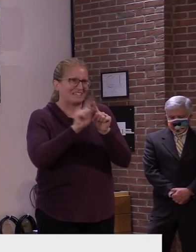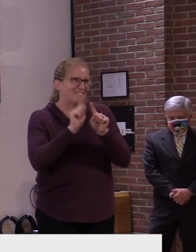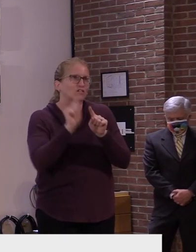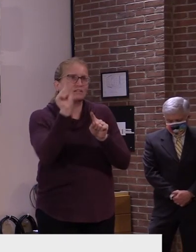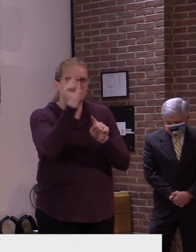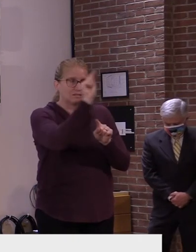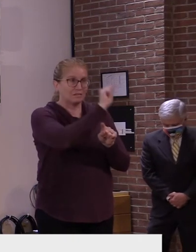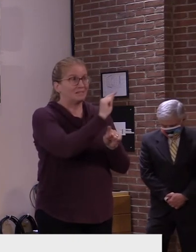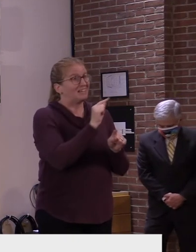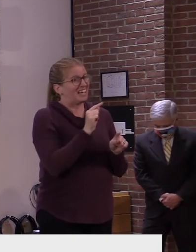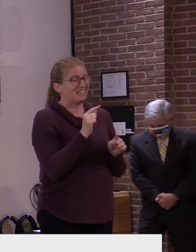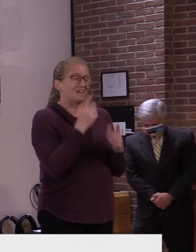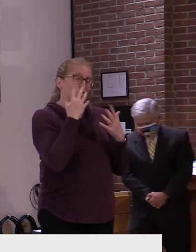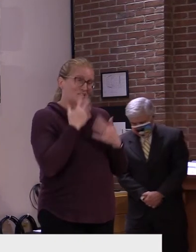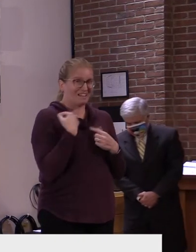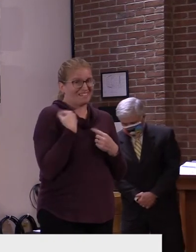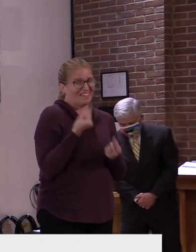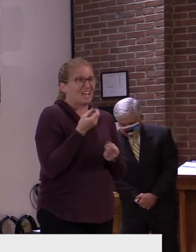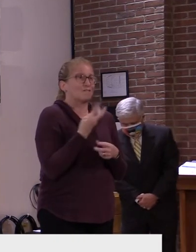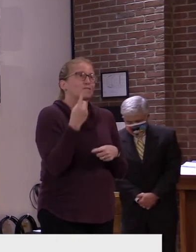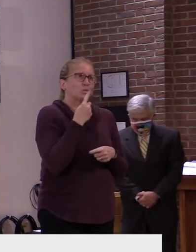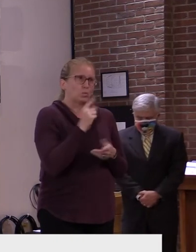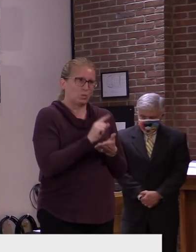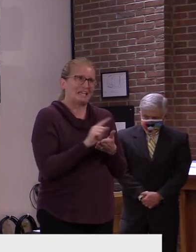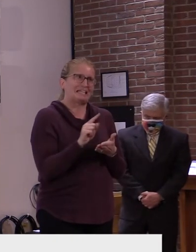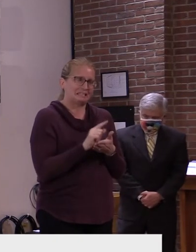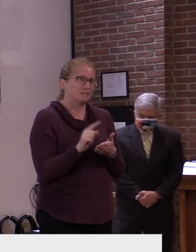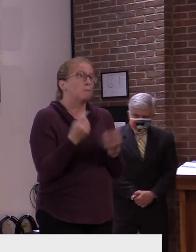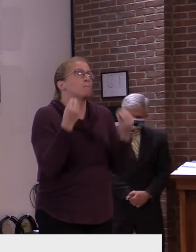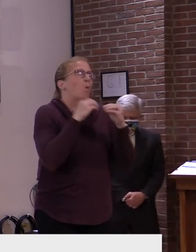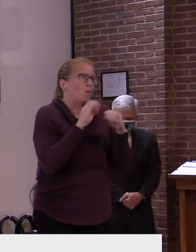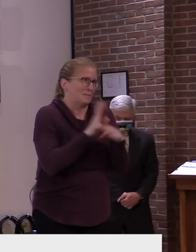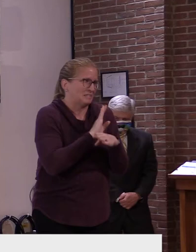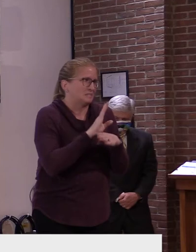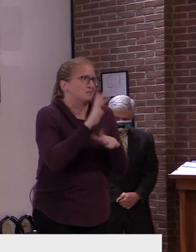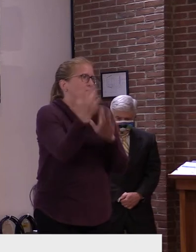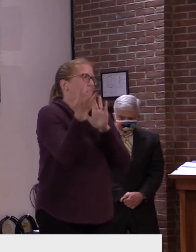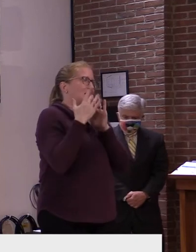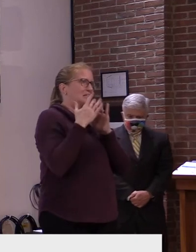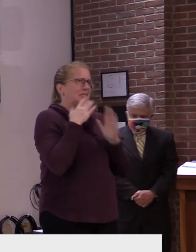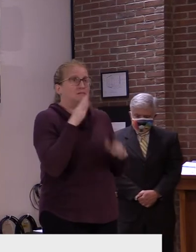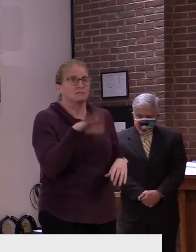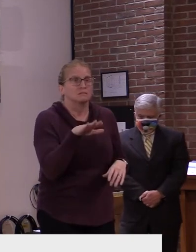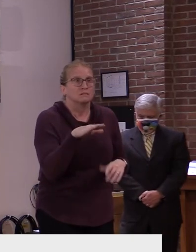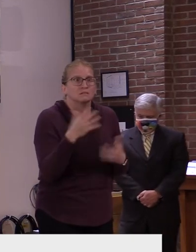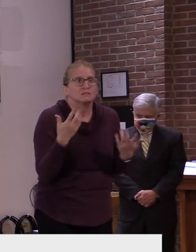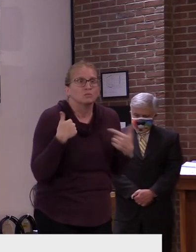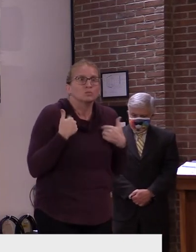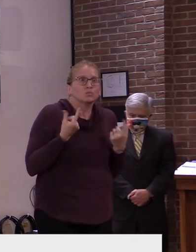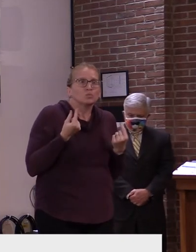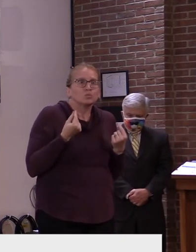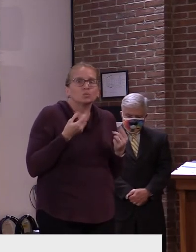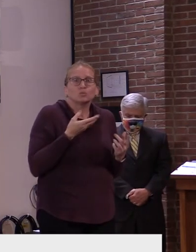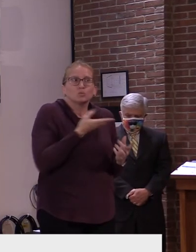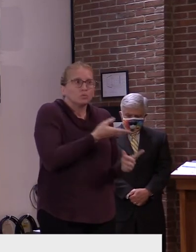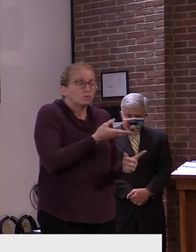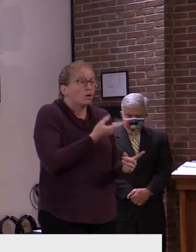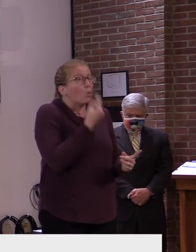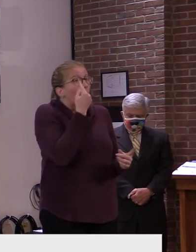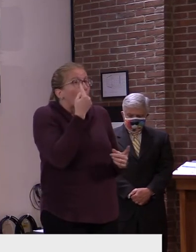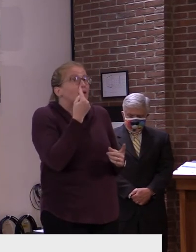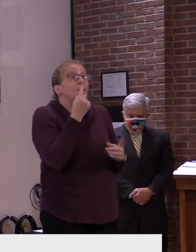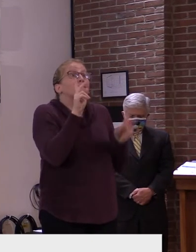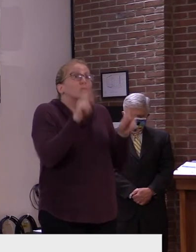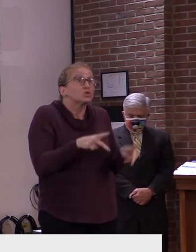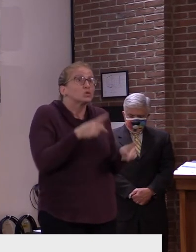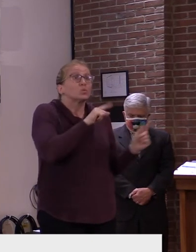increasing, unfortunately, in the last few weeks, but they reached out to ask exactly that, like, what do they do when they find out if a customer who has been at their